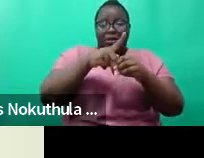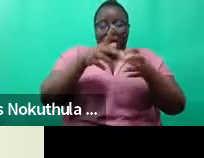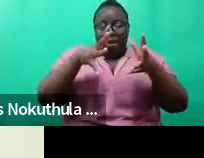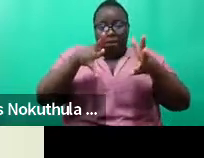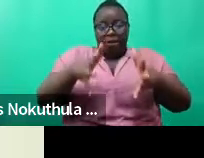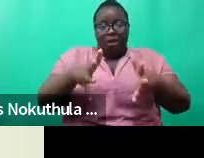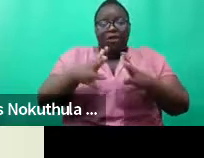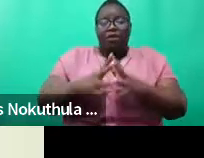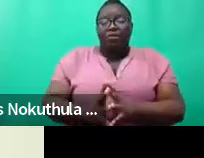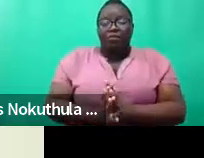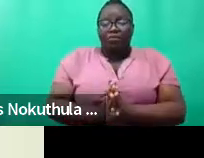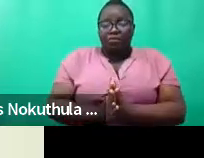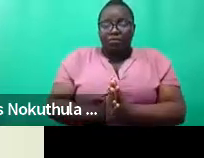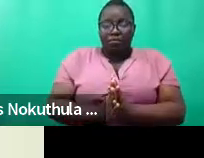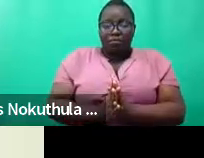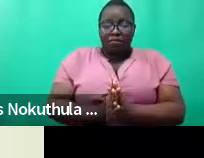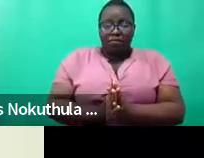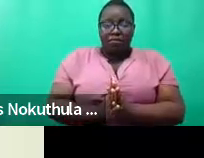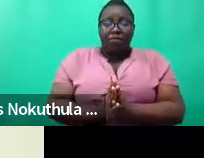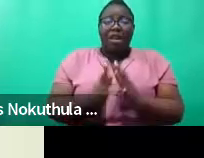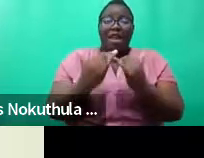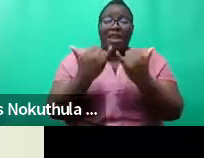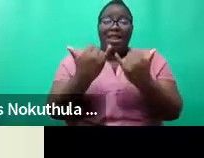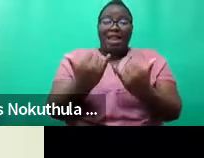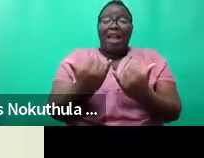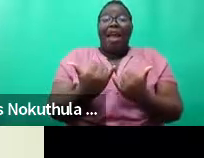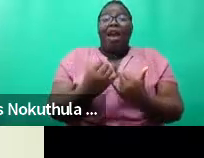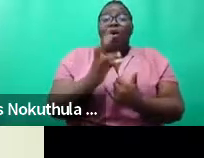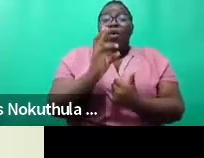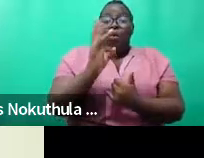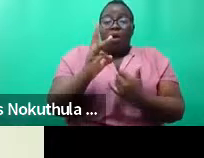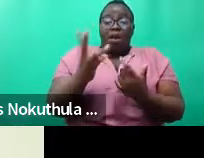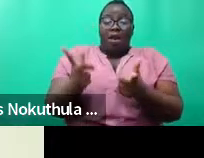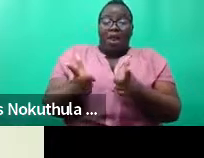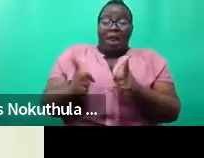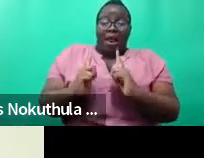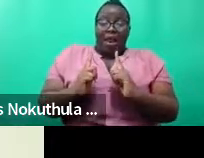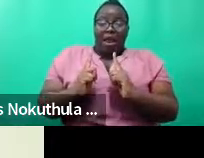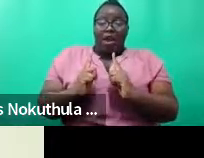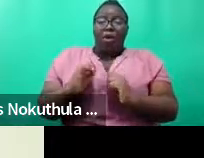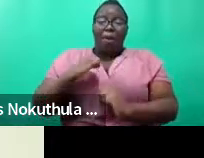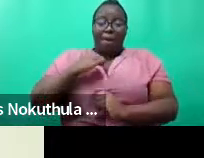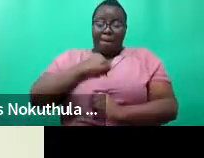With that, I will allow my